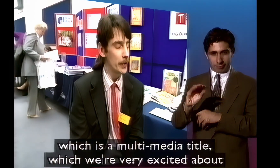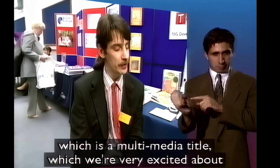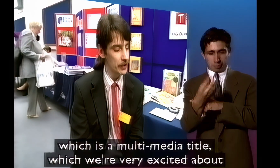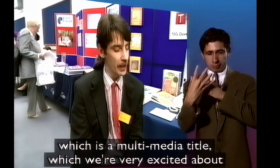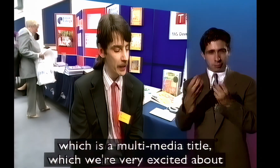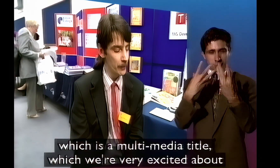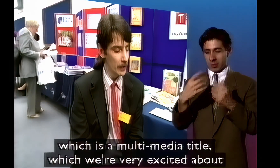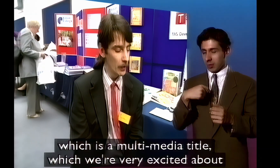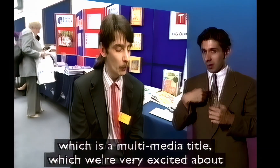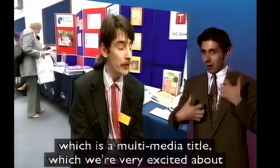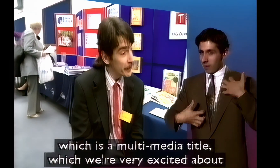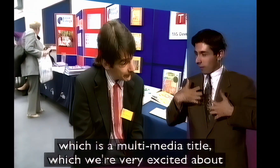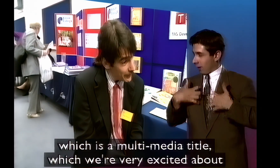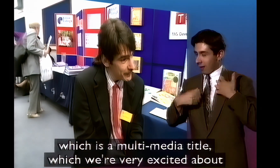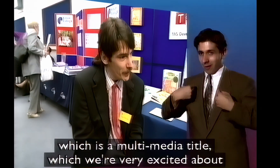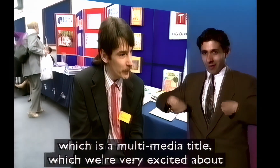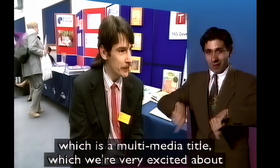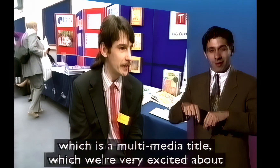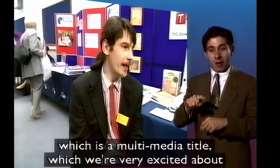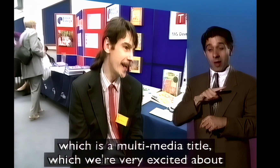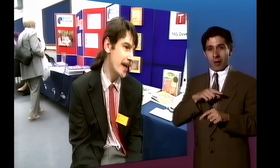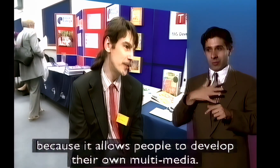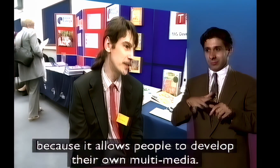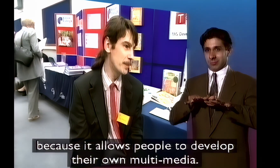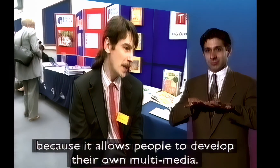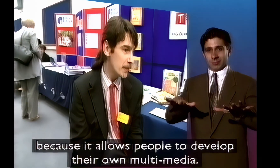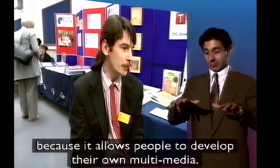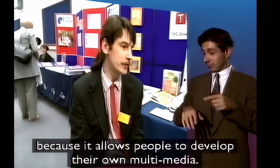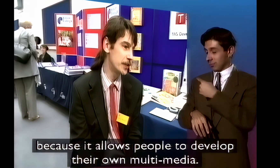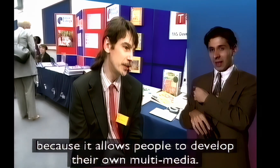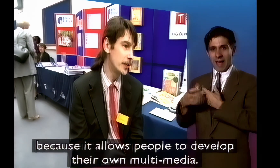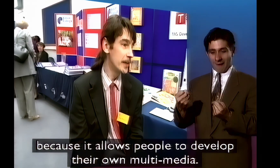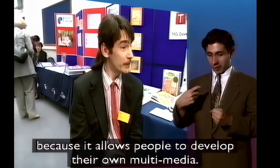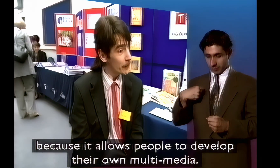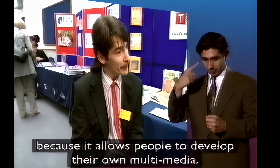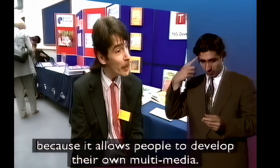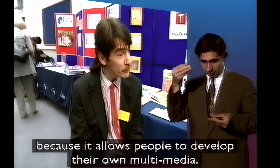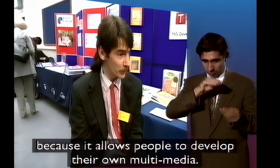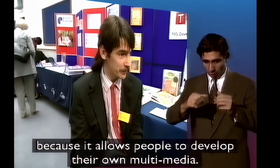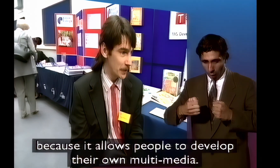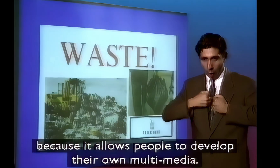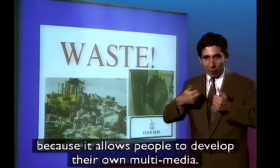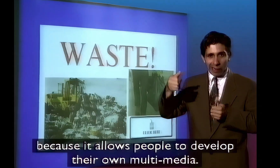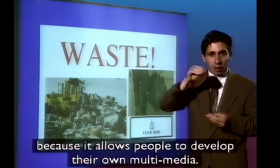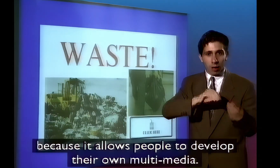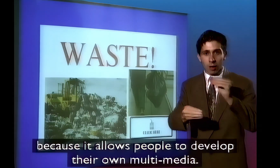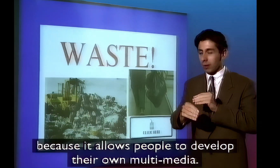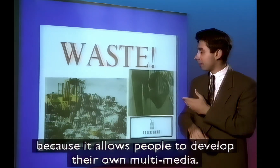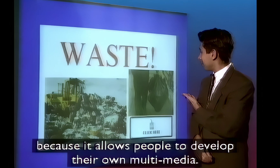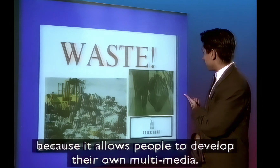which we're very excited about, because it allows people to develop their own multimedia. Welcome